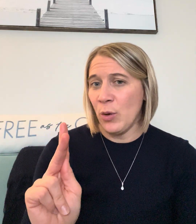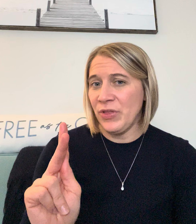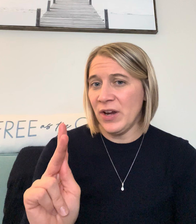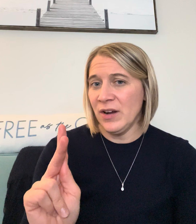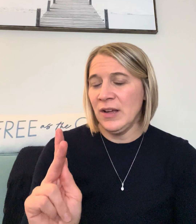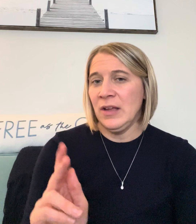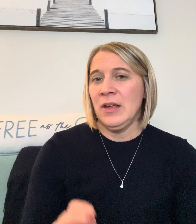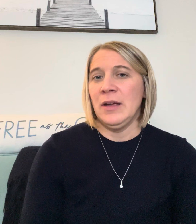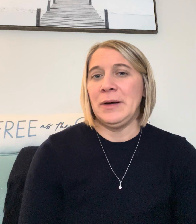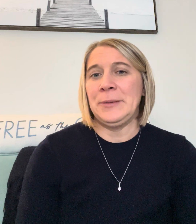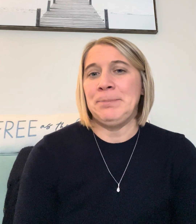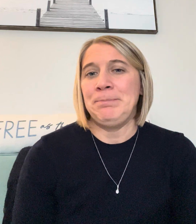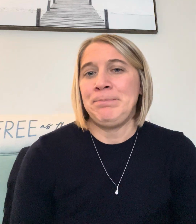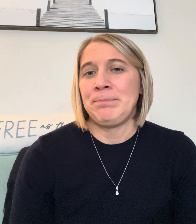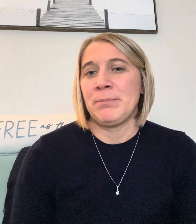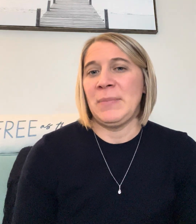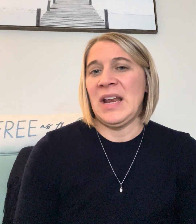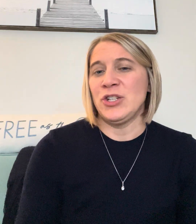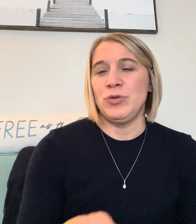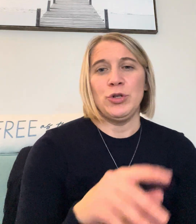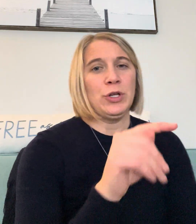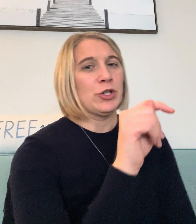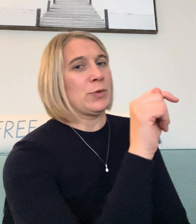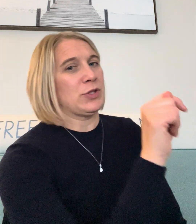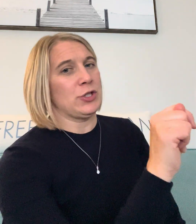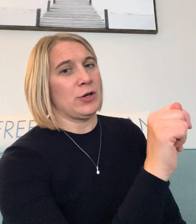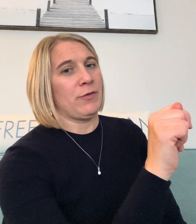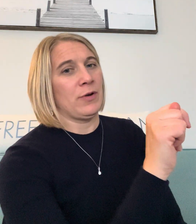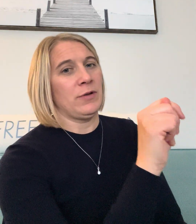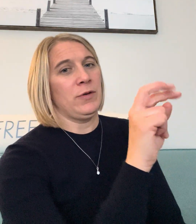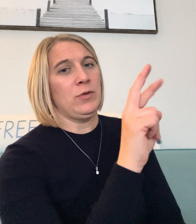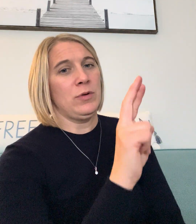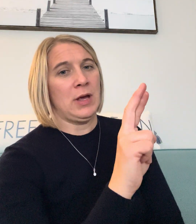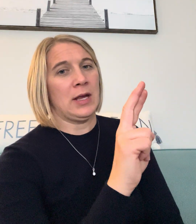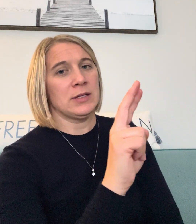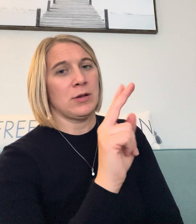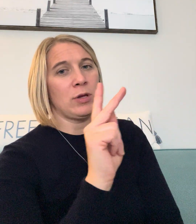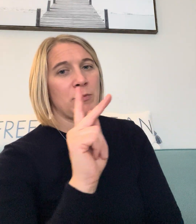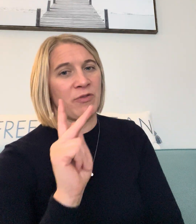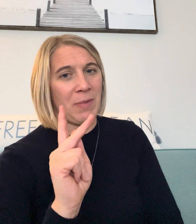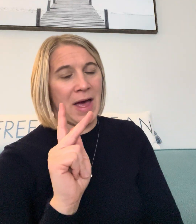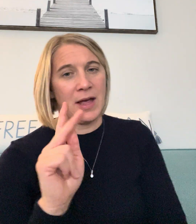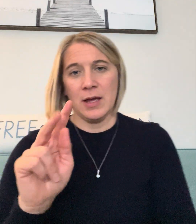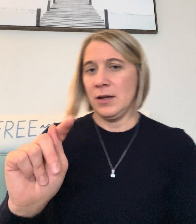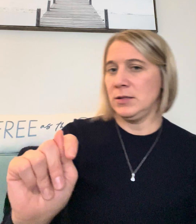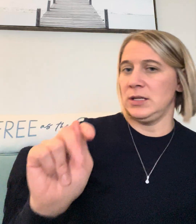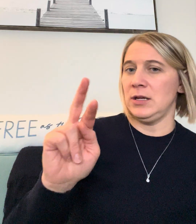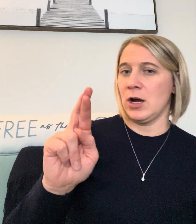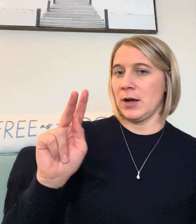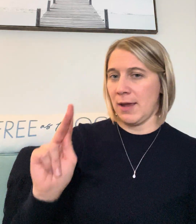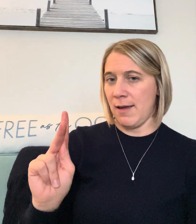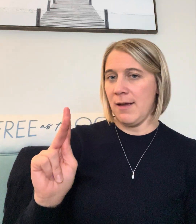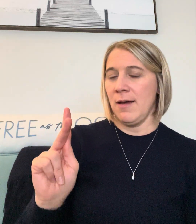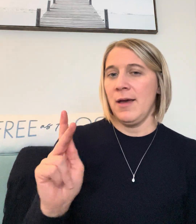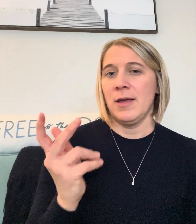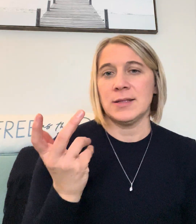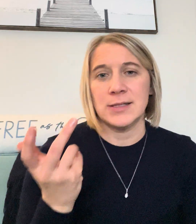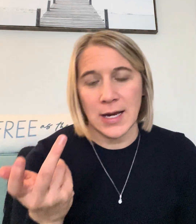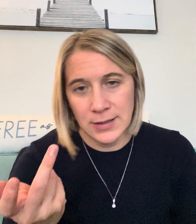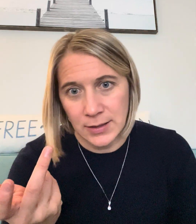there. And as you do it, you're supposed to start in front of you and slowly move back, T, R, K. It's technically the